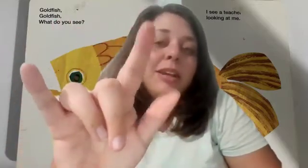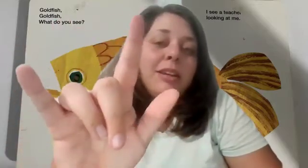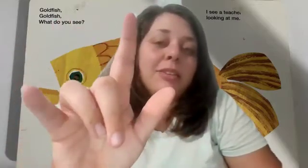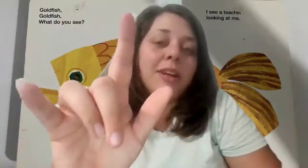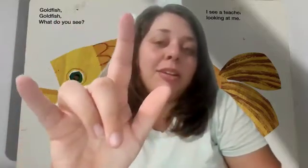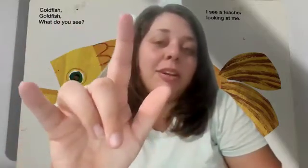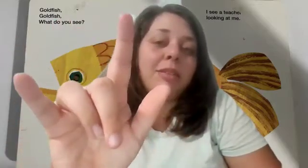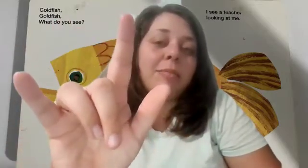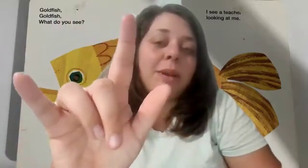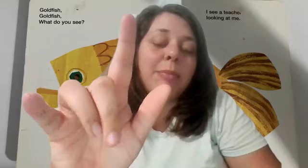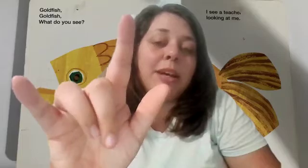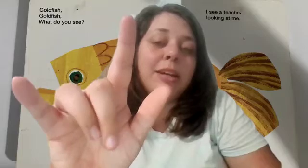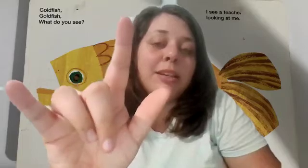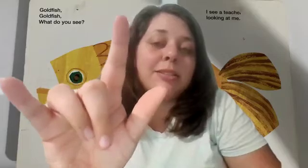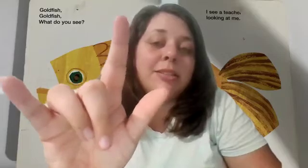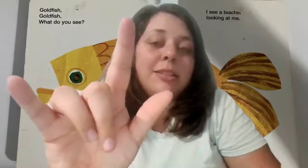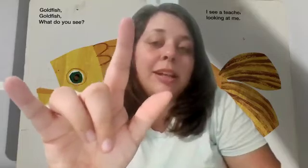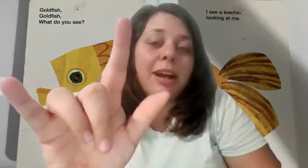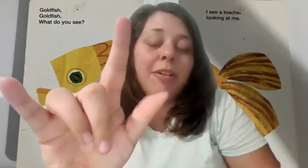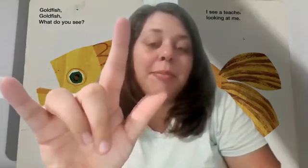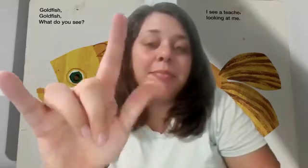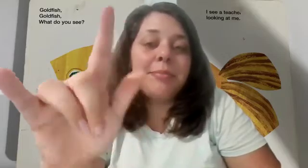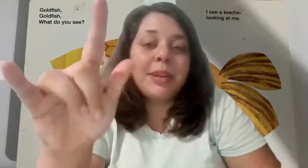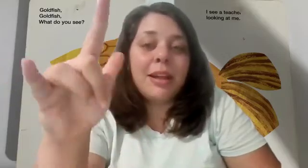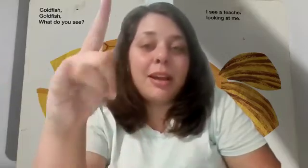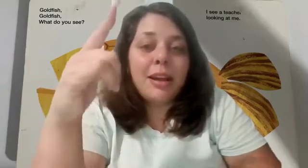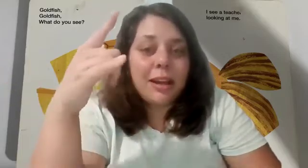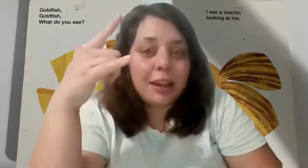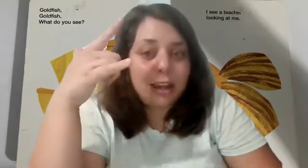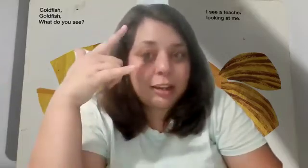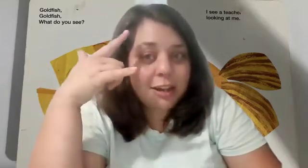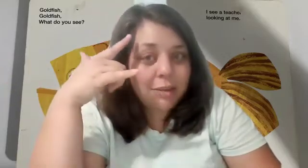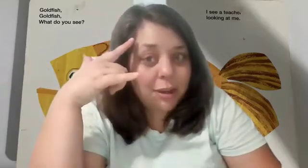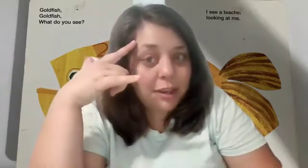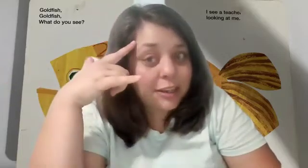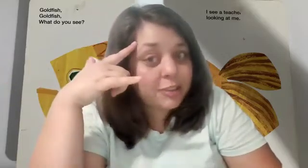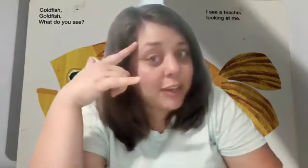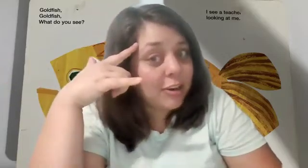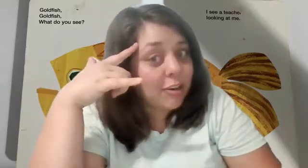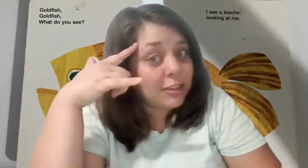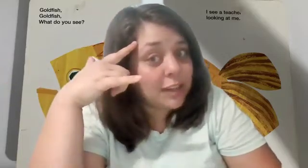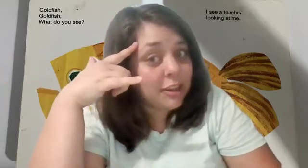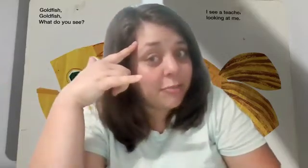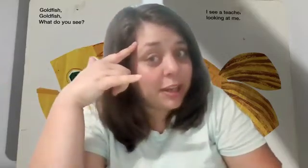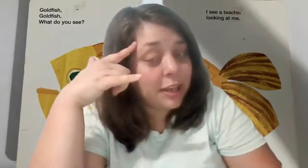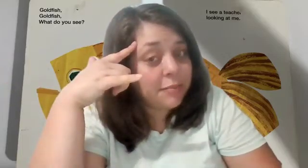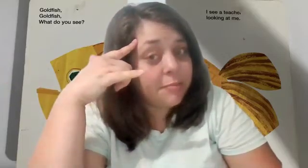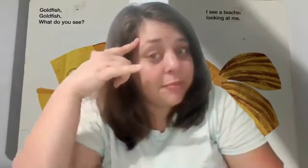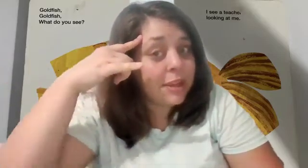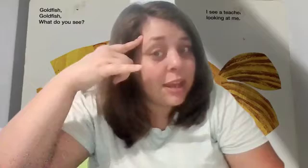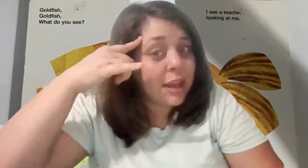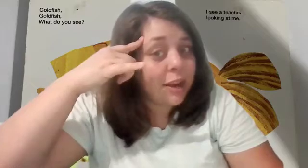thumb, my index finger, and my pinky sticking out. And I take my index finger on the side of my